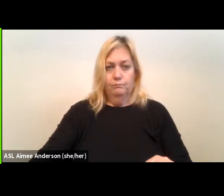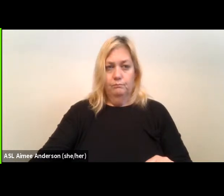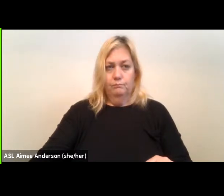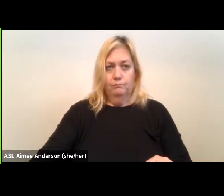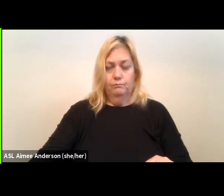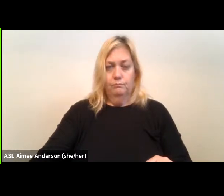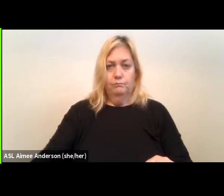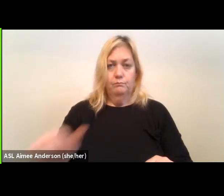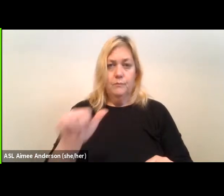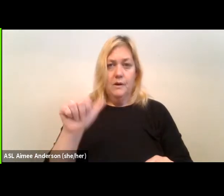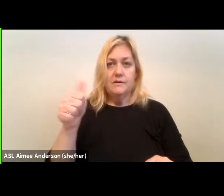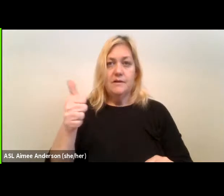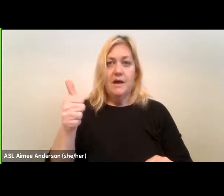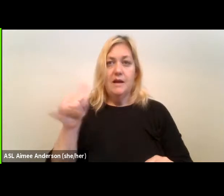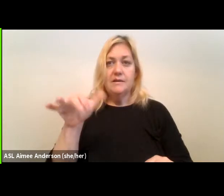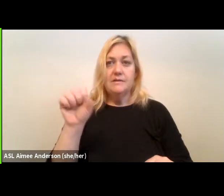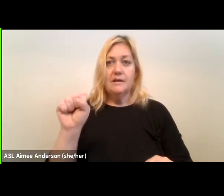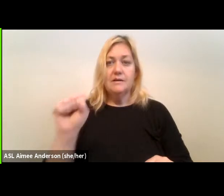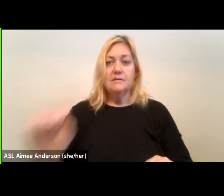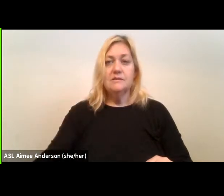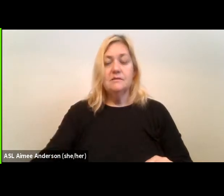Ten seconds.